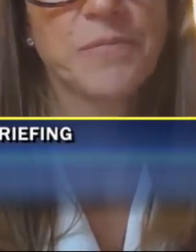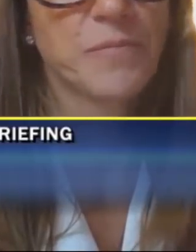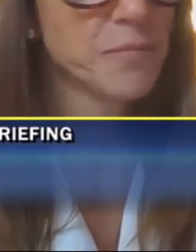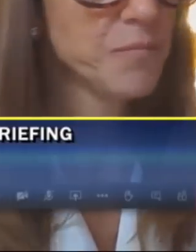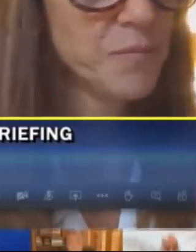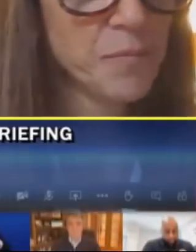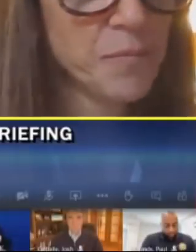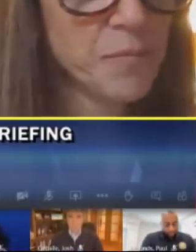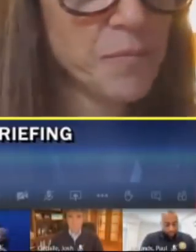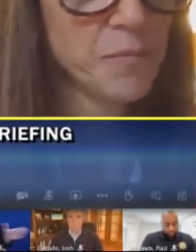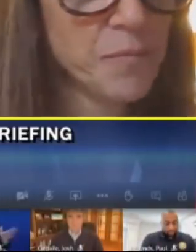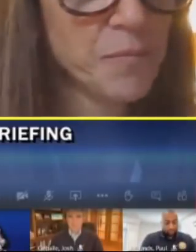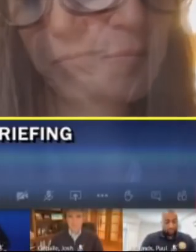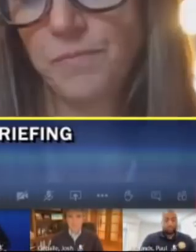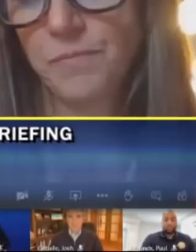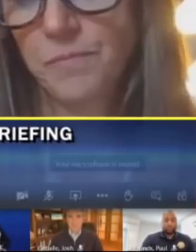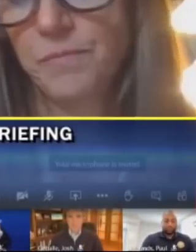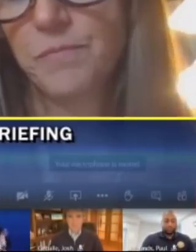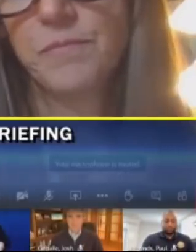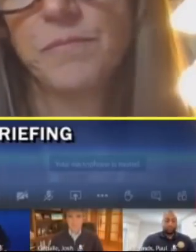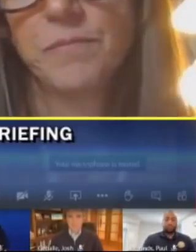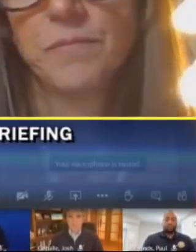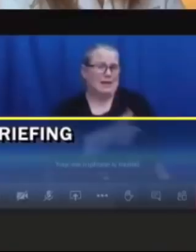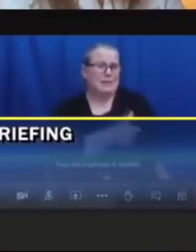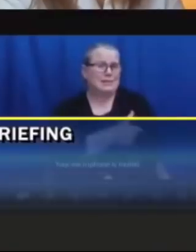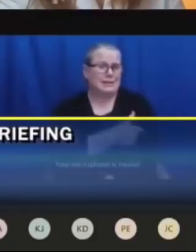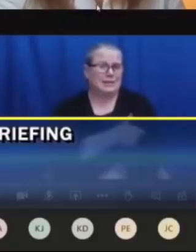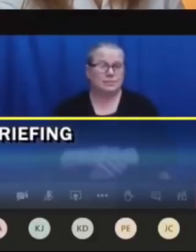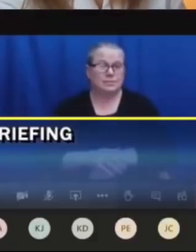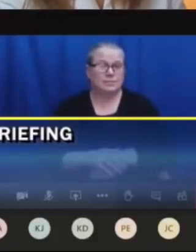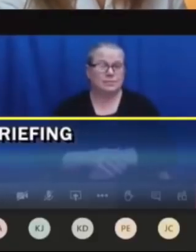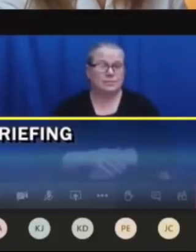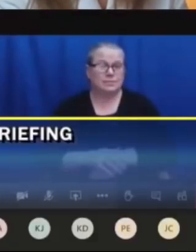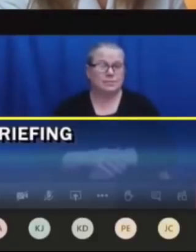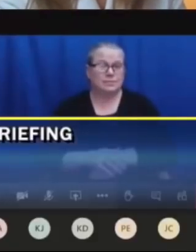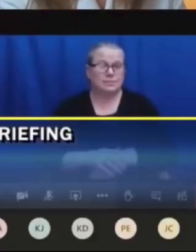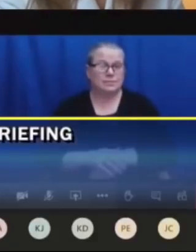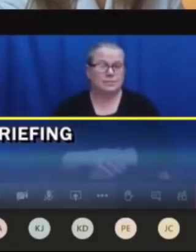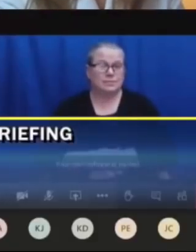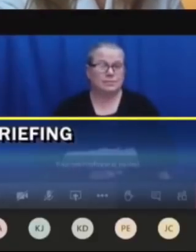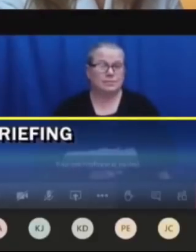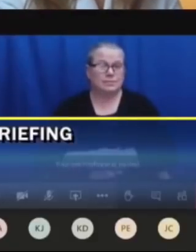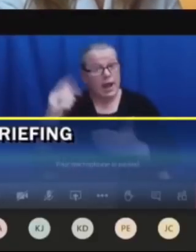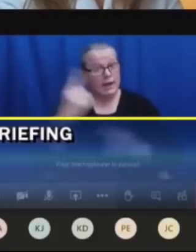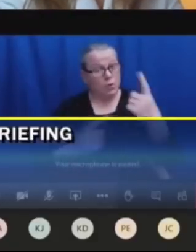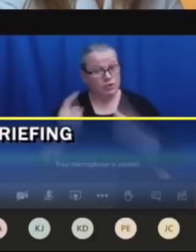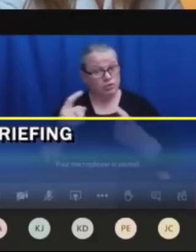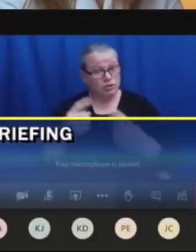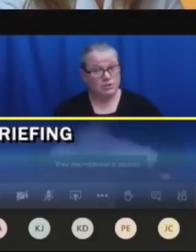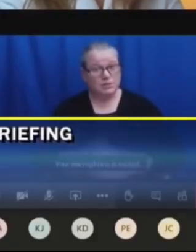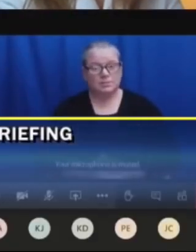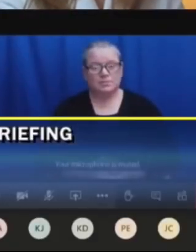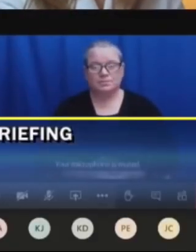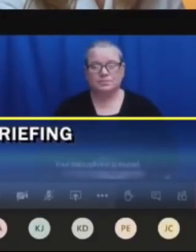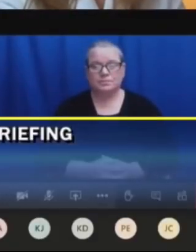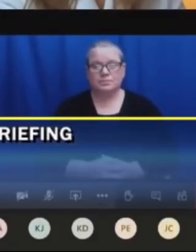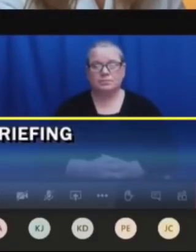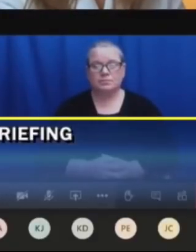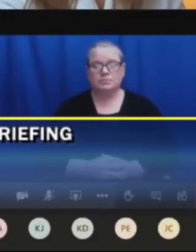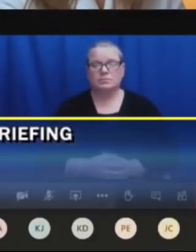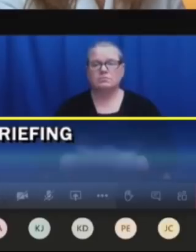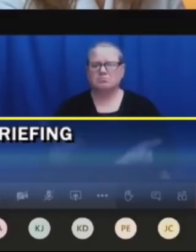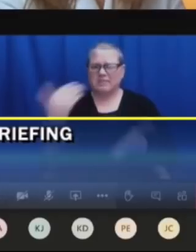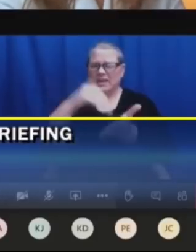Thank you, Dr. Vasquez. Josh and Paul are here. Any questions? All right, once again, we'll ask our reporters to be judicious